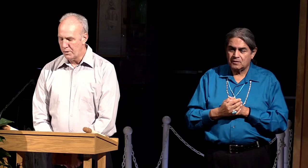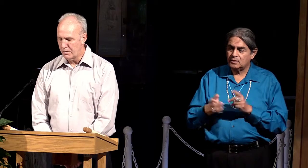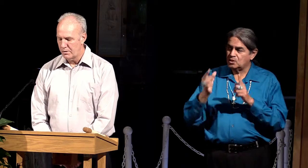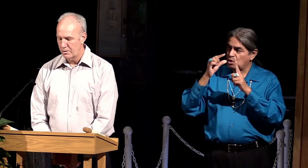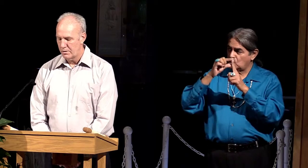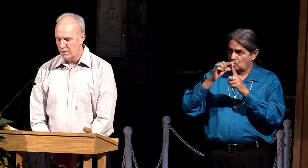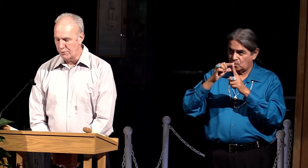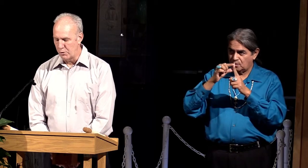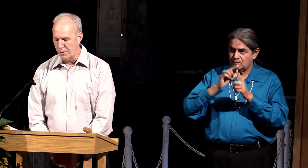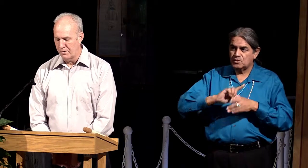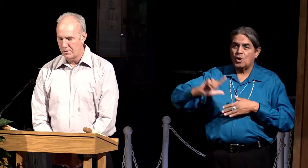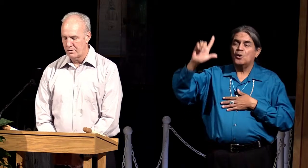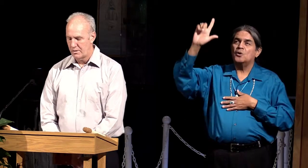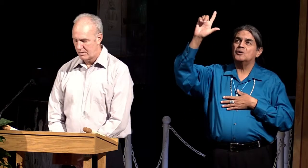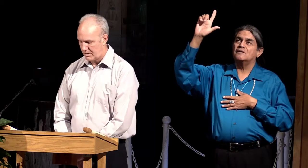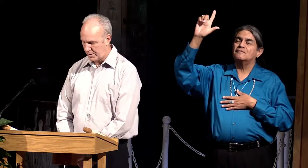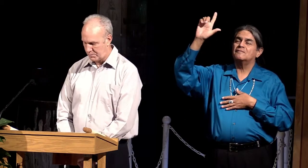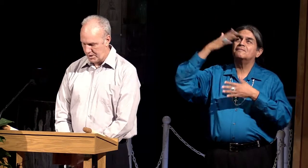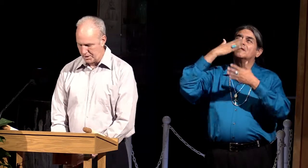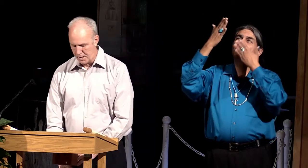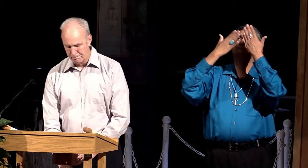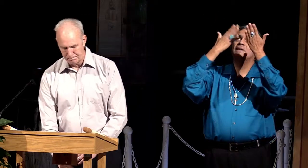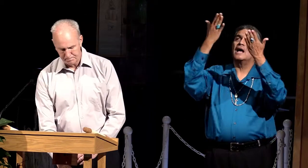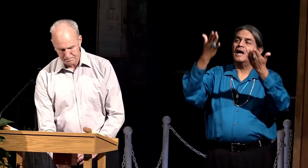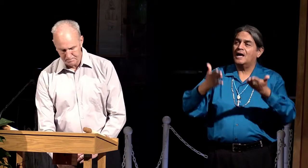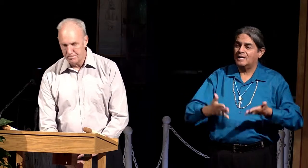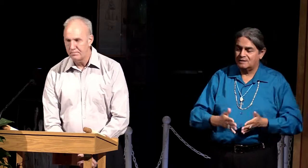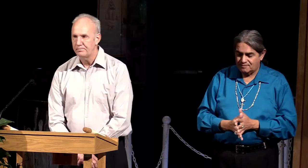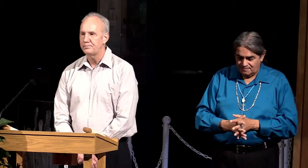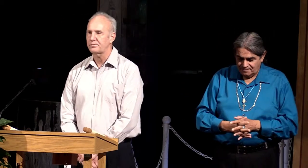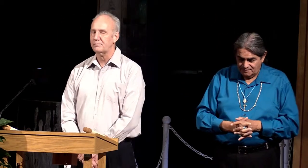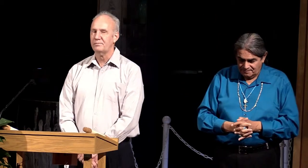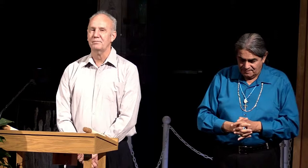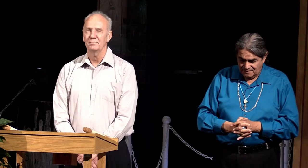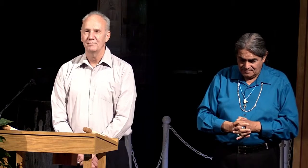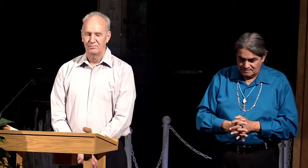The word of the Lord. Thanks be to God.